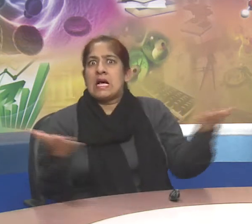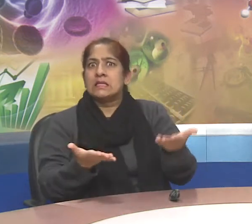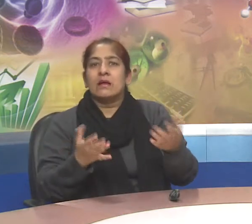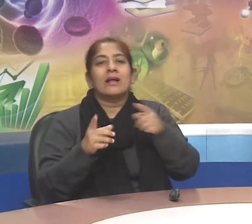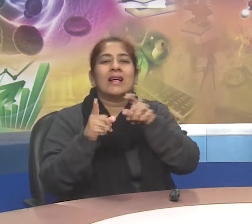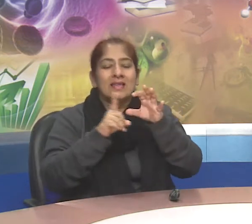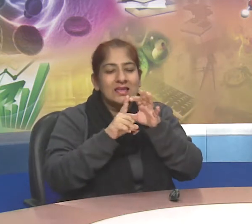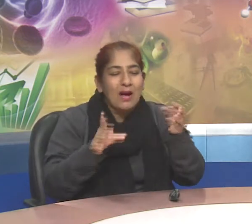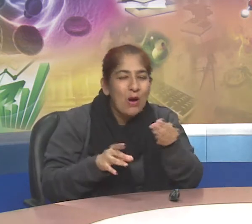Risk.